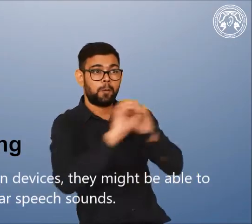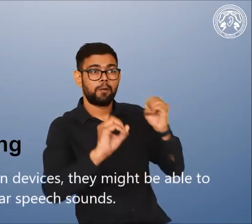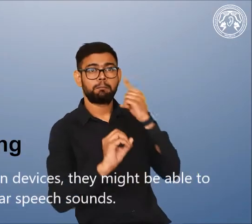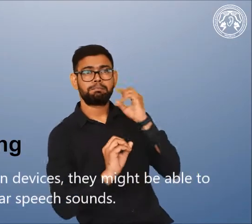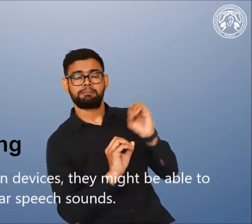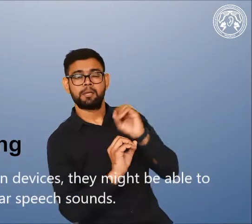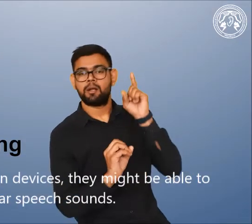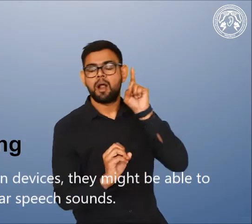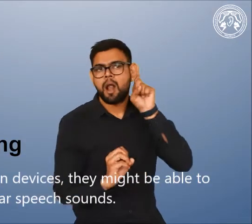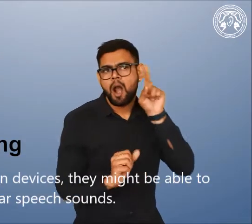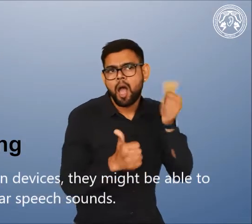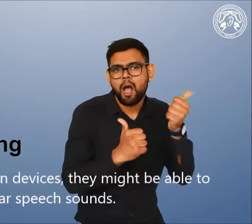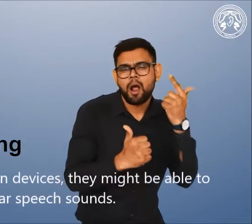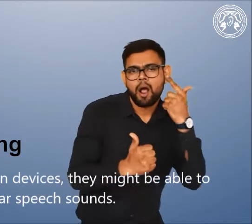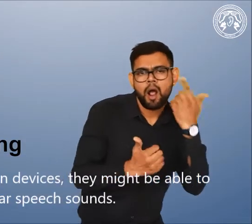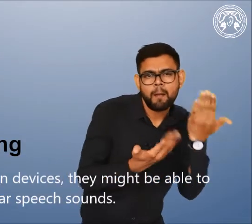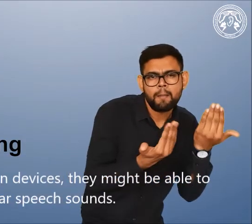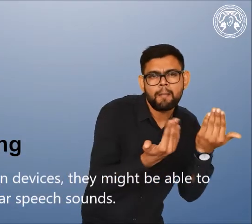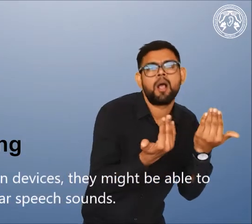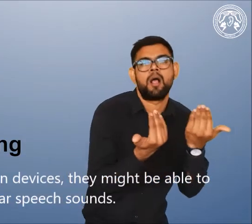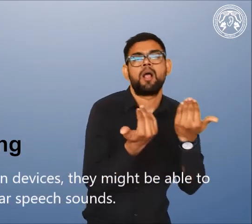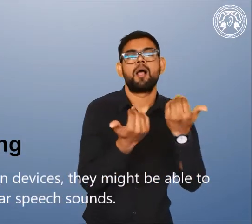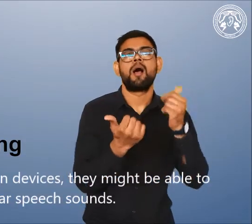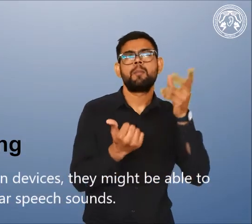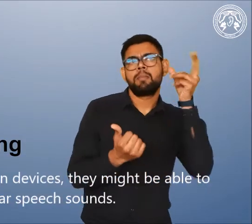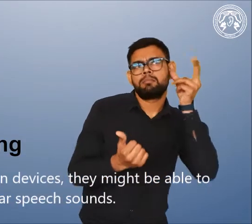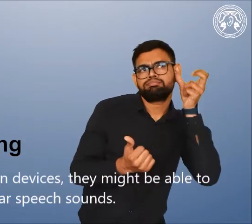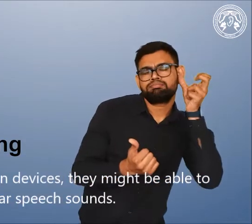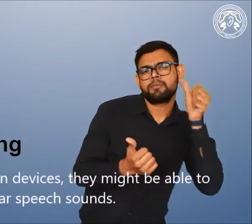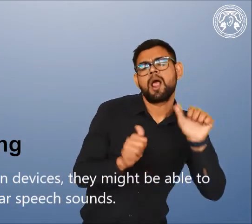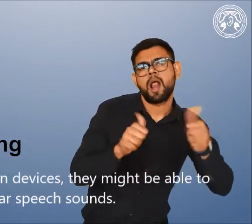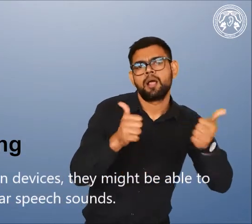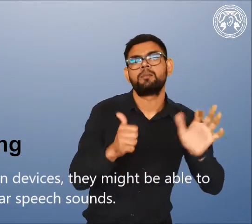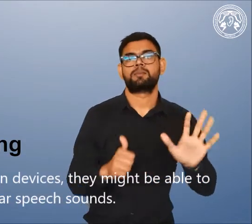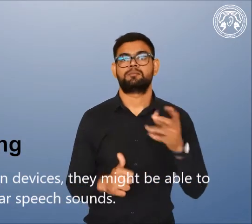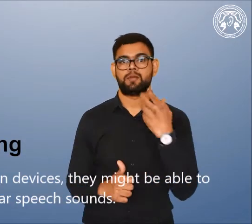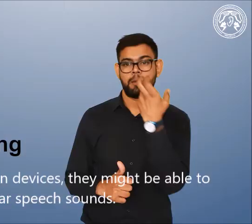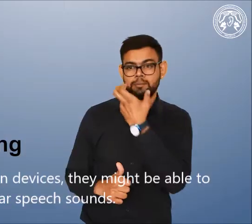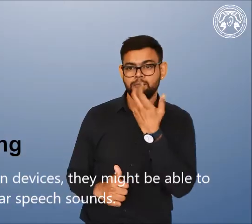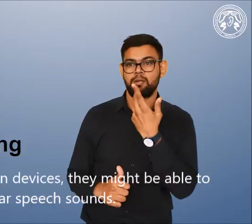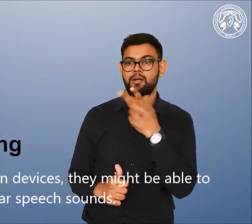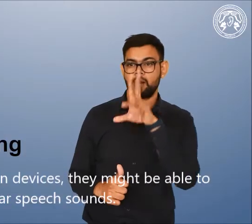With amplification devices, they might be able to hear speech sounds.